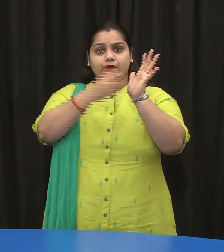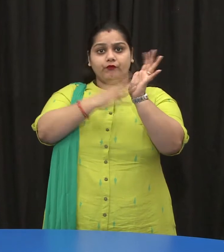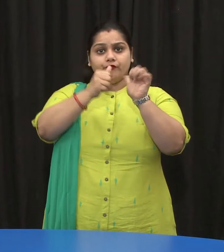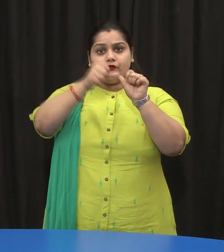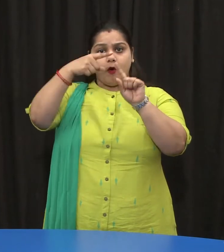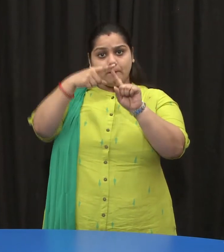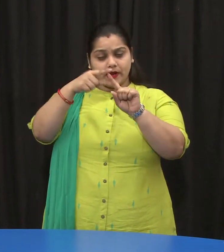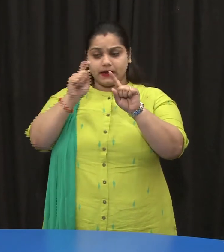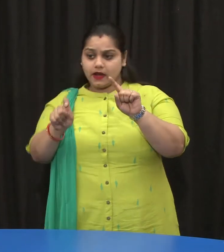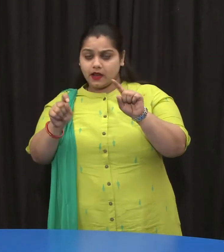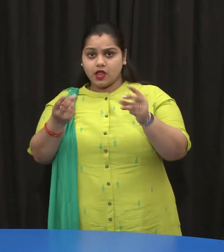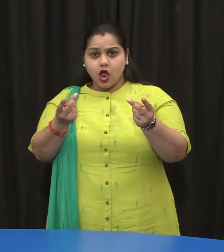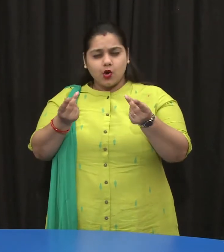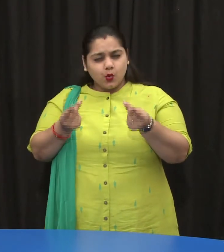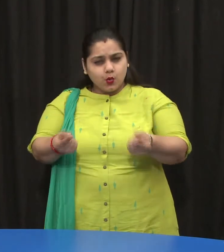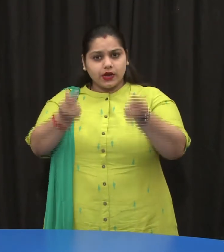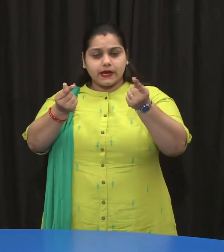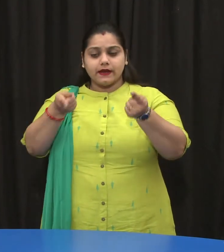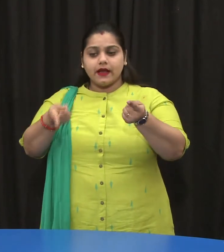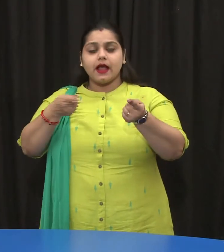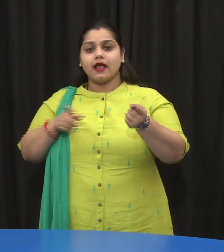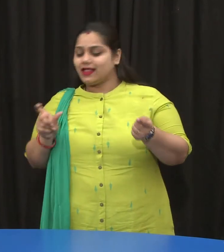In the quick access toolbar,